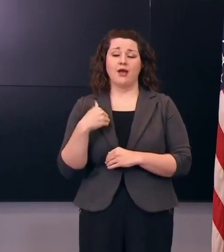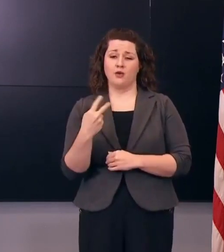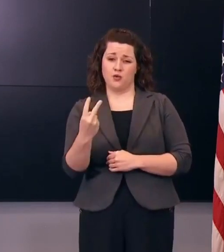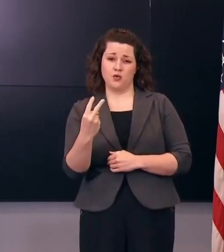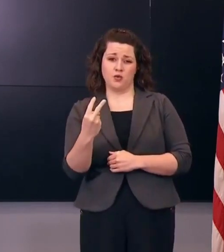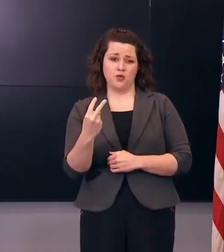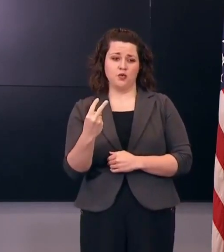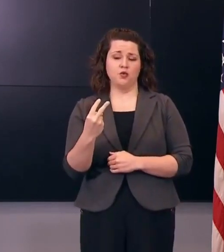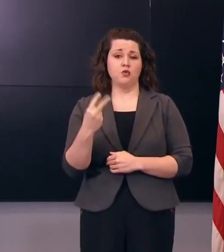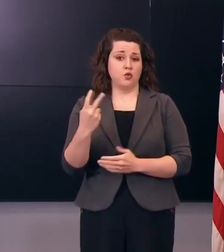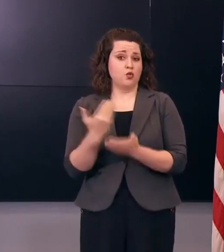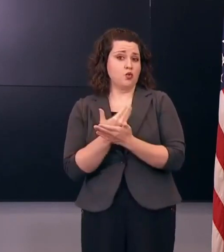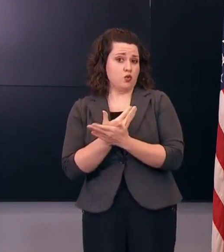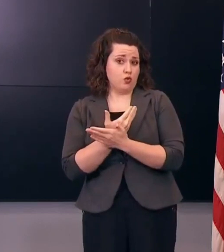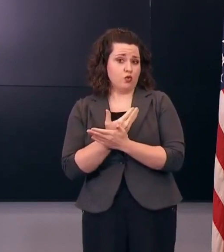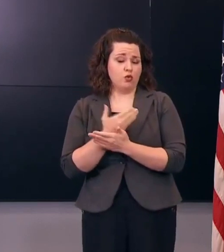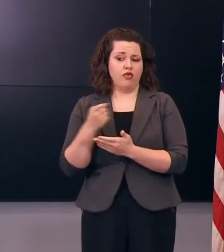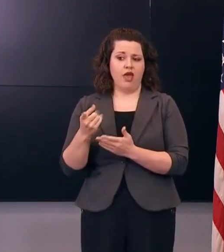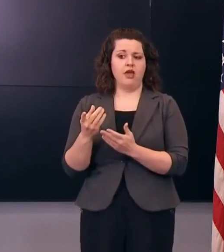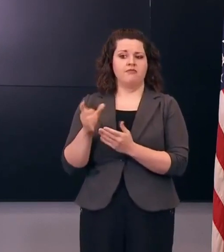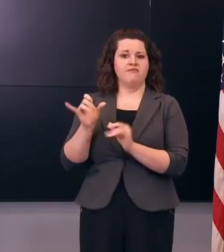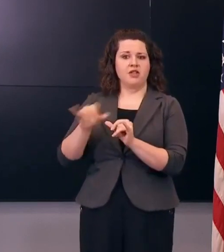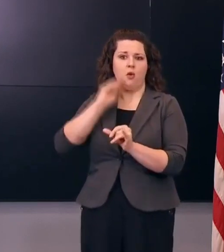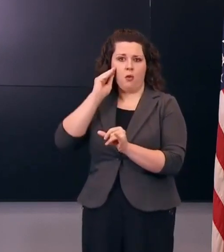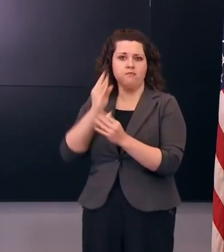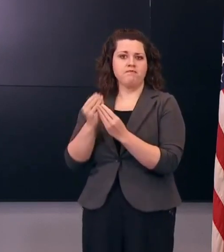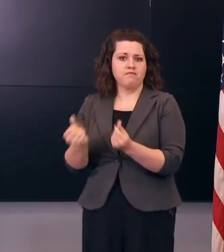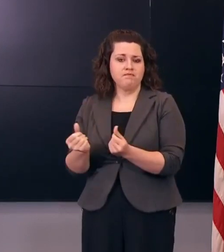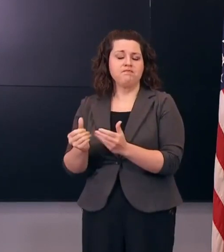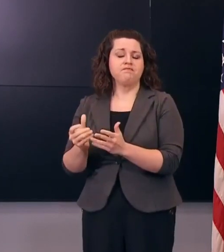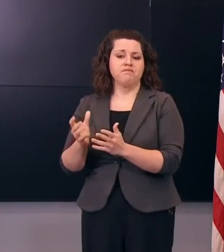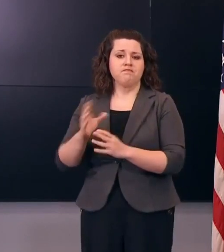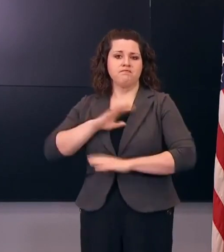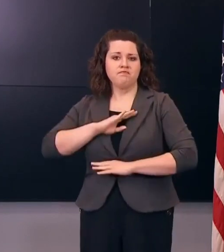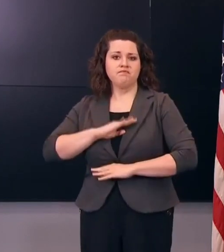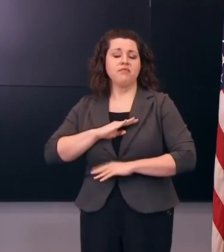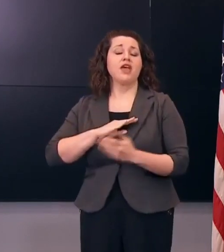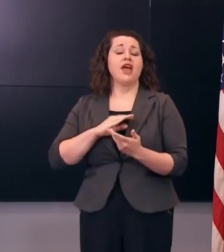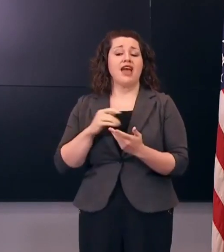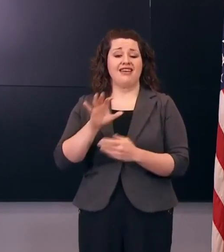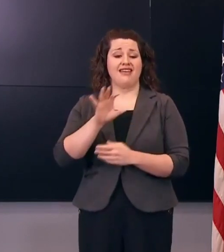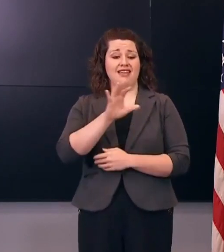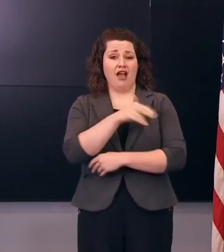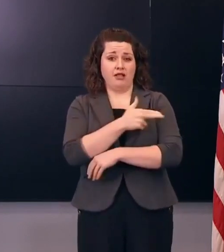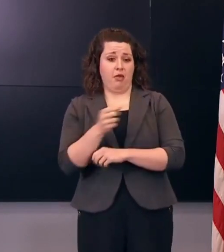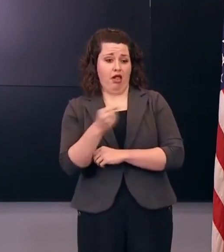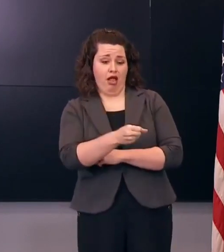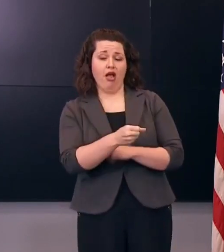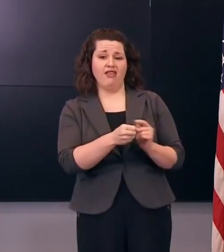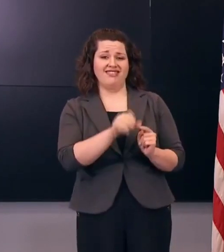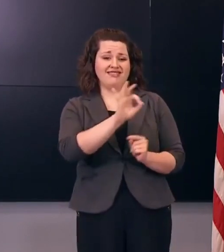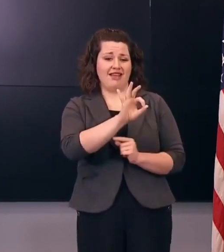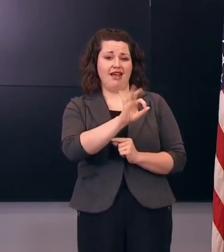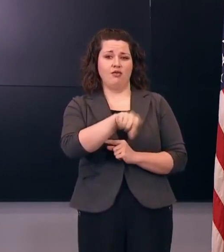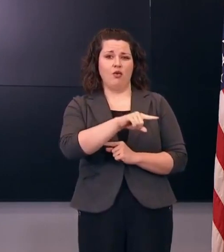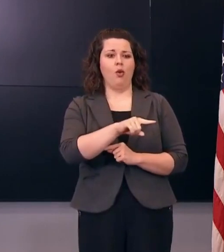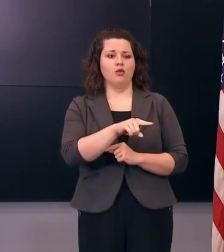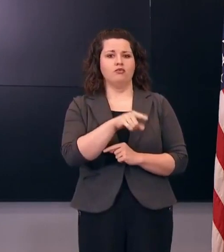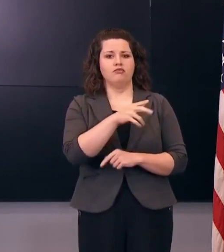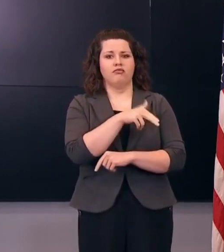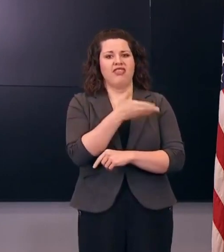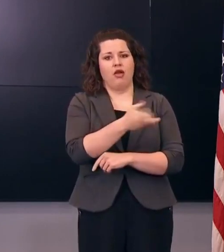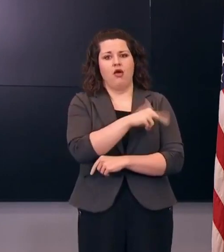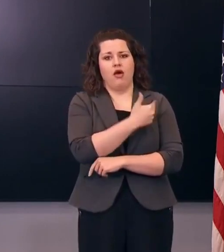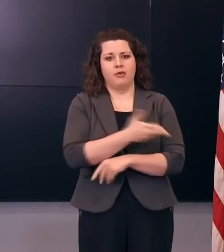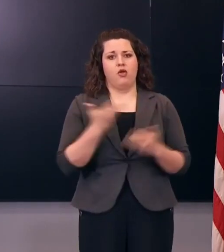were, 2 of the new were recovering at home, and 9 of those hospitalized were already in the